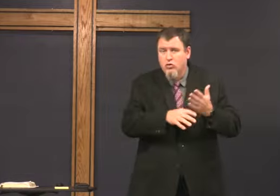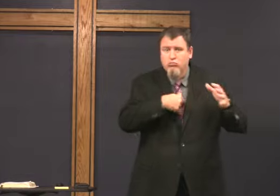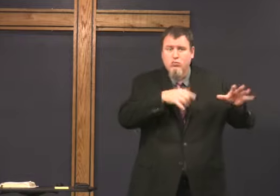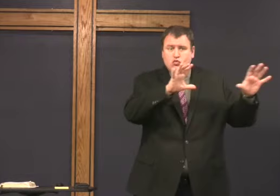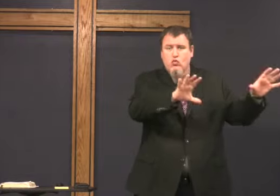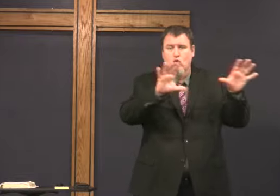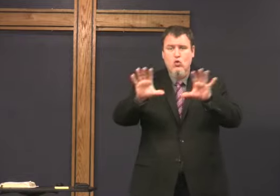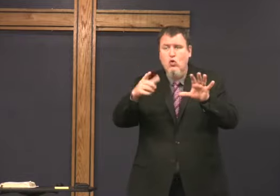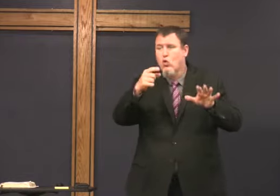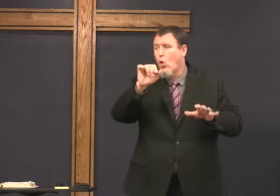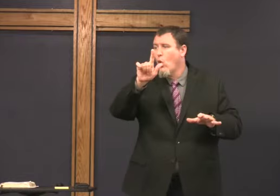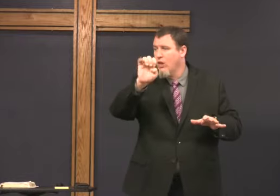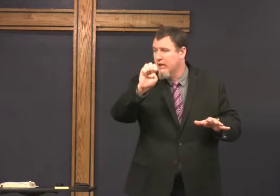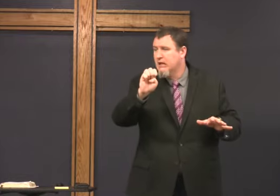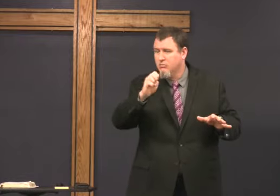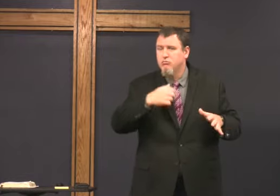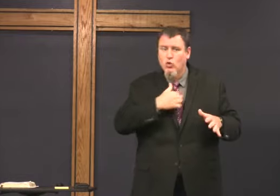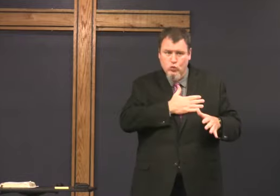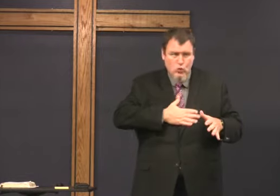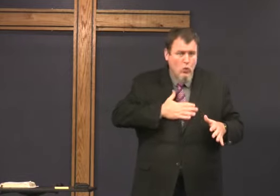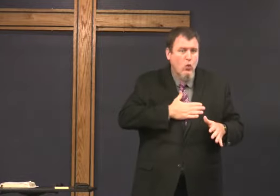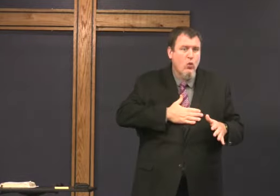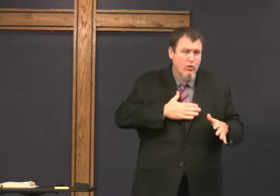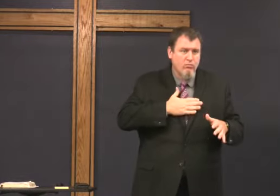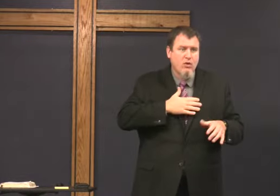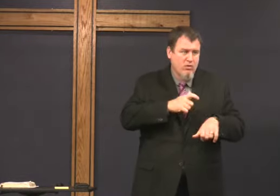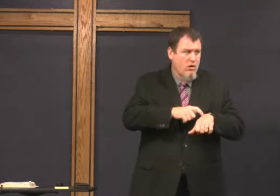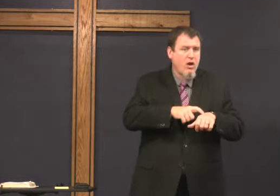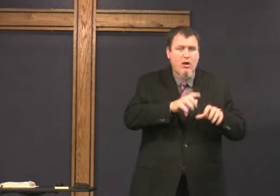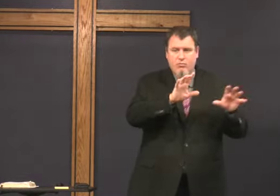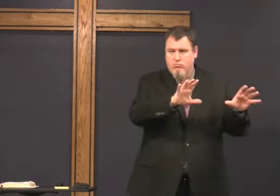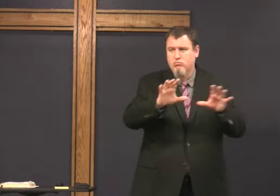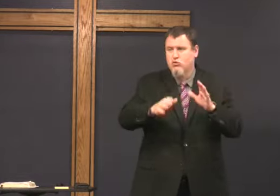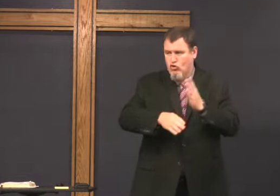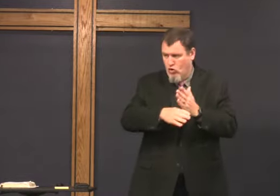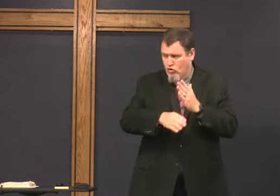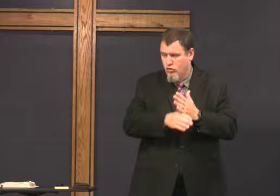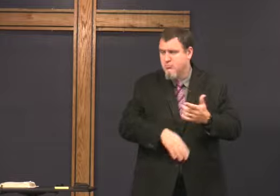I was pretty good at soccer. I was goalie and I enjoyed it at the time.